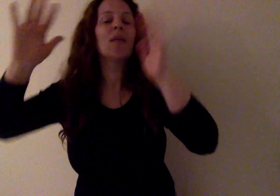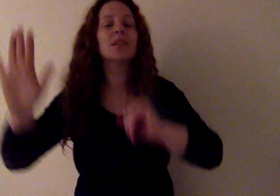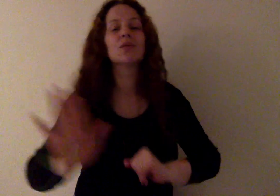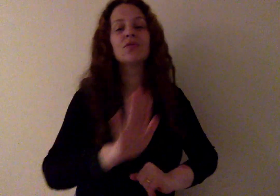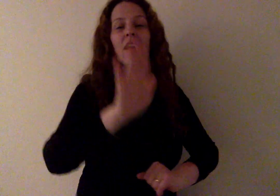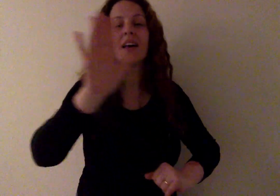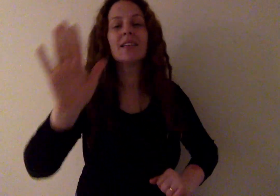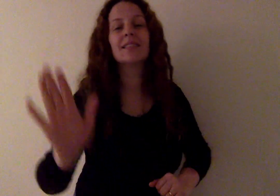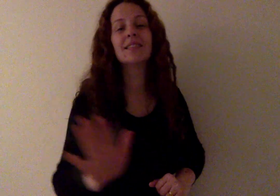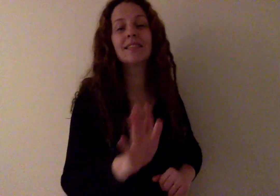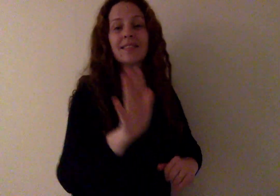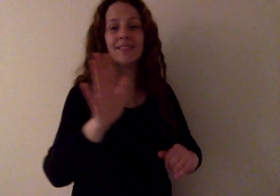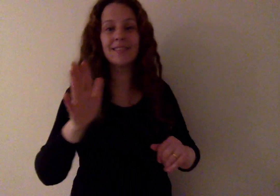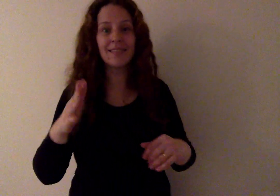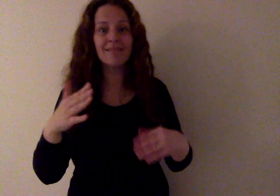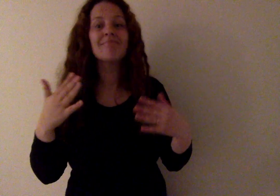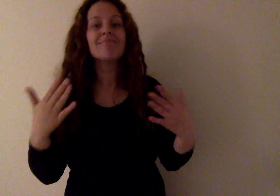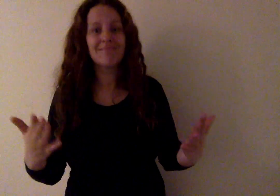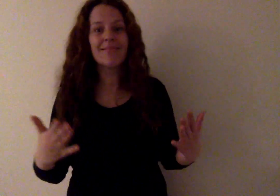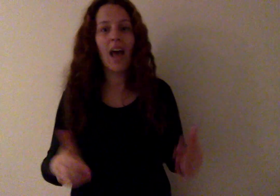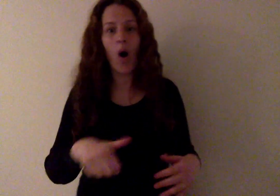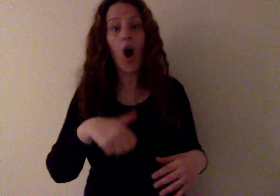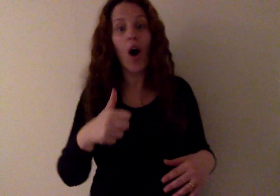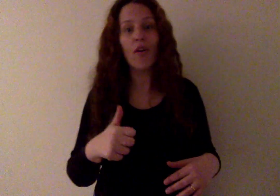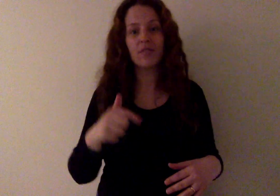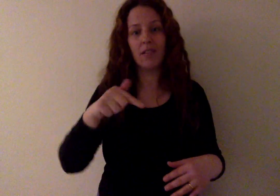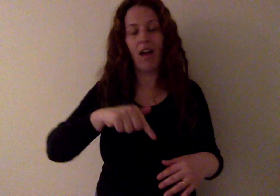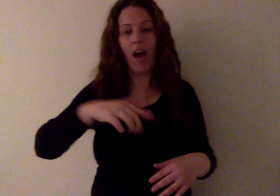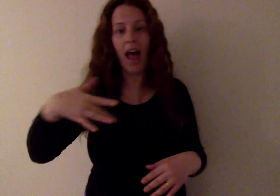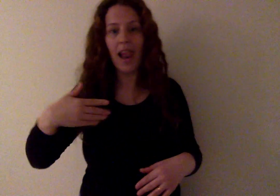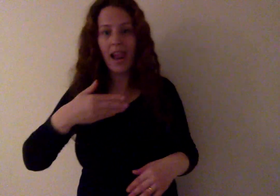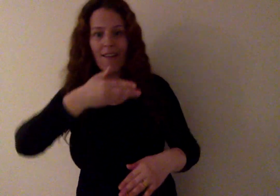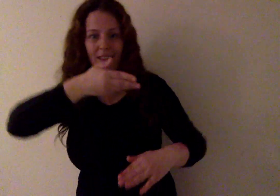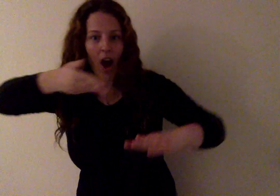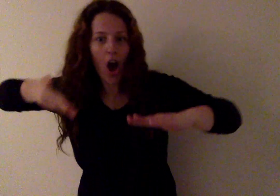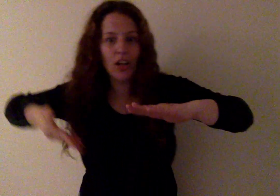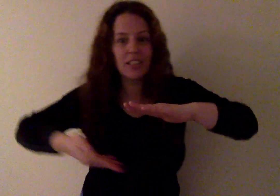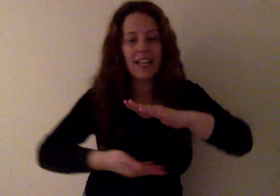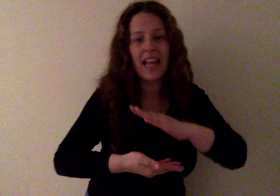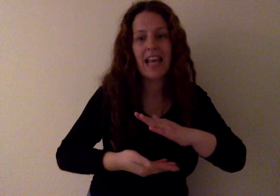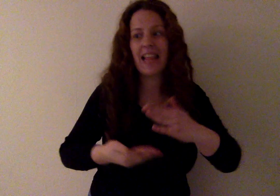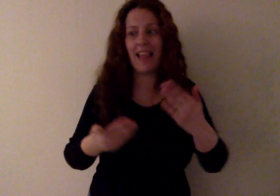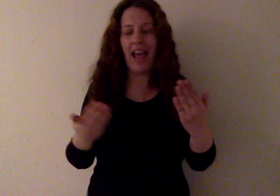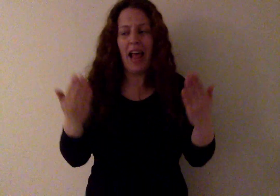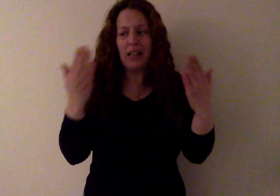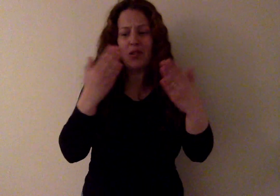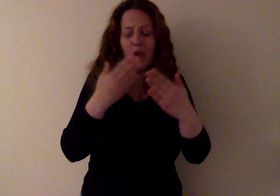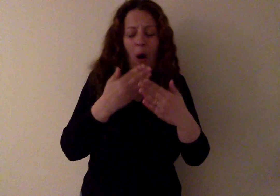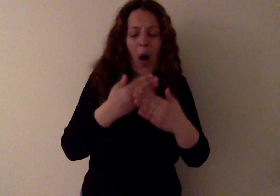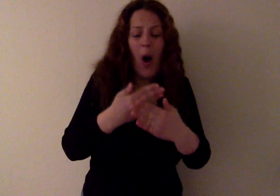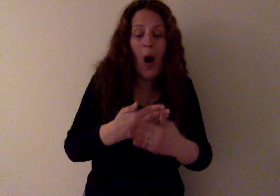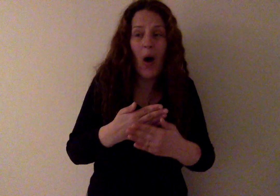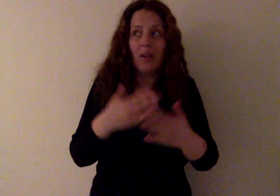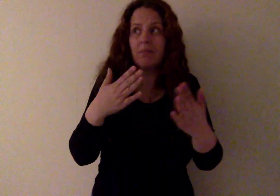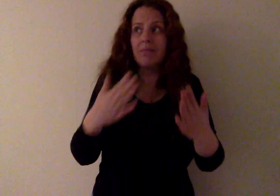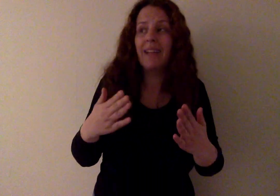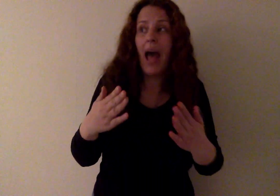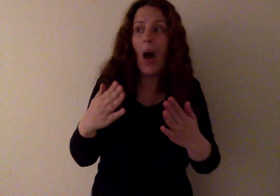cellarage he had lived in so long, the carol of happy birds fell on his dulled hearing, almost like